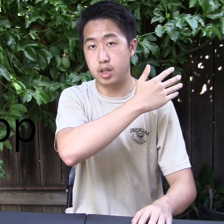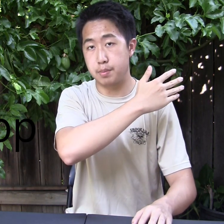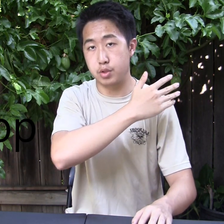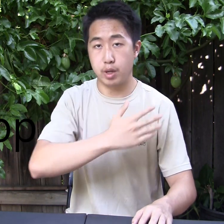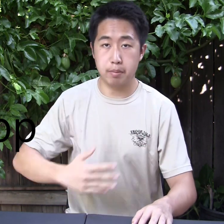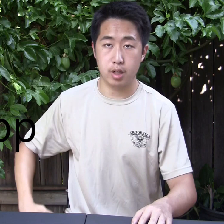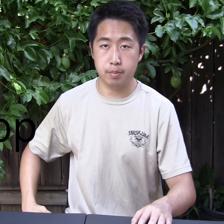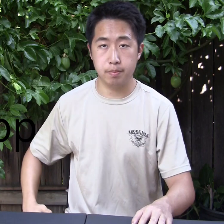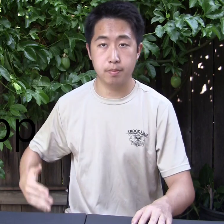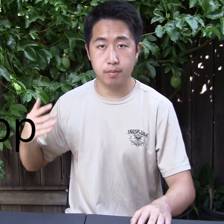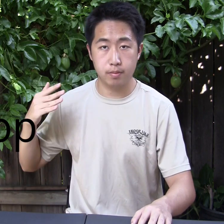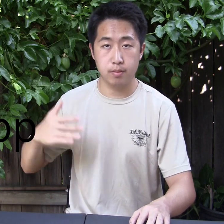to right bottom.